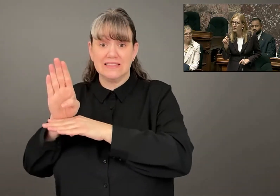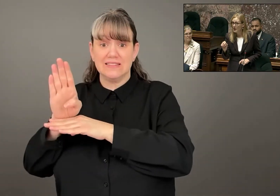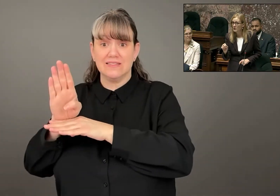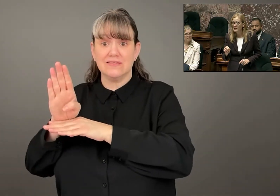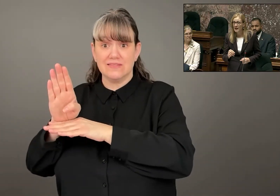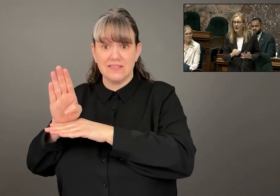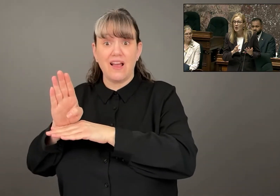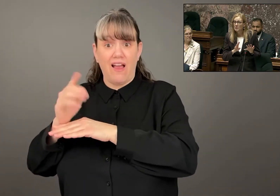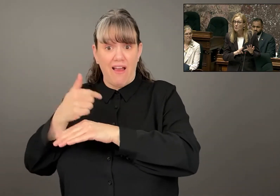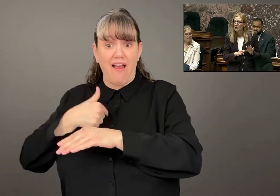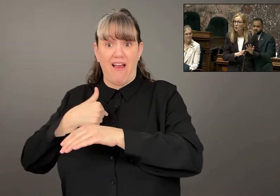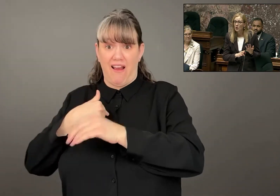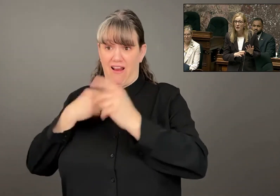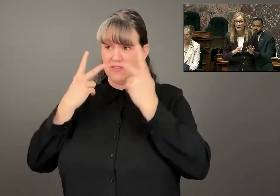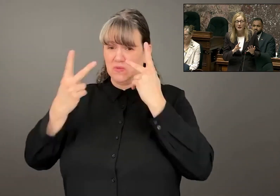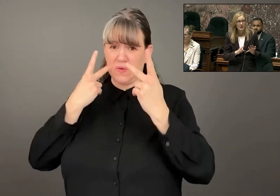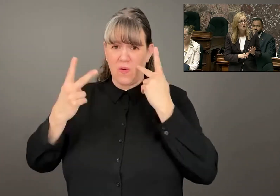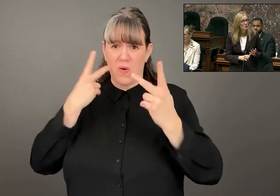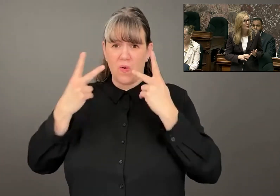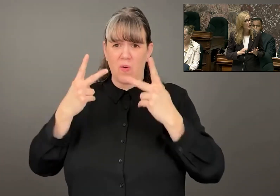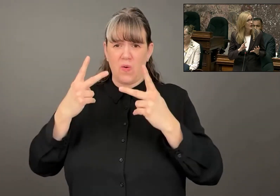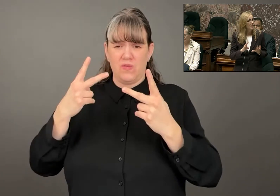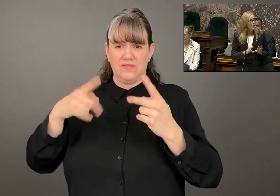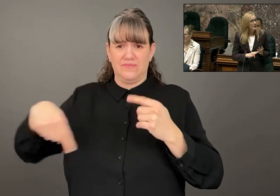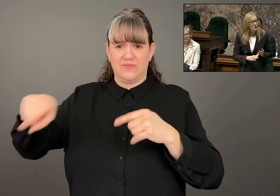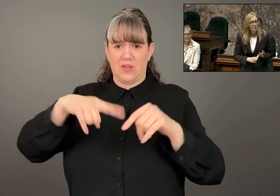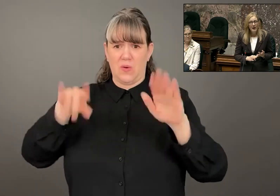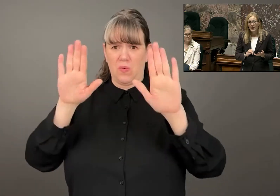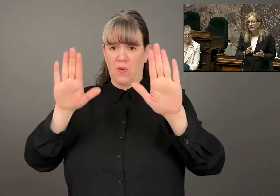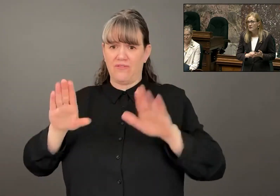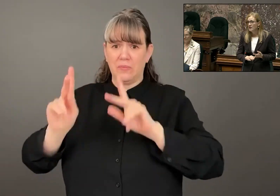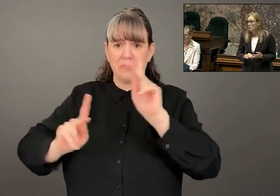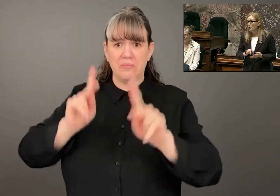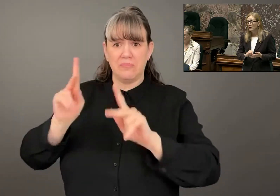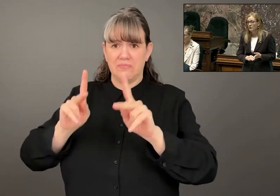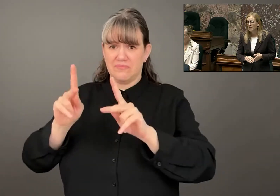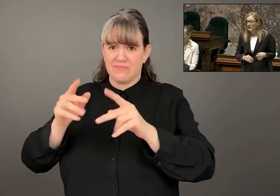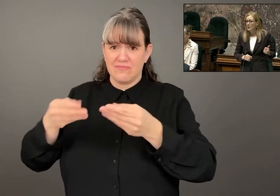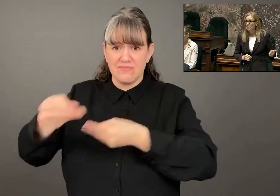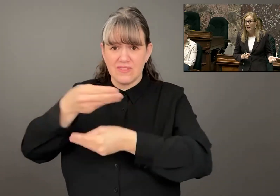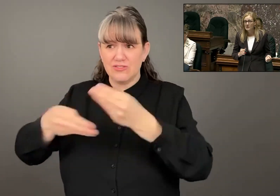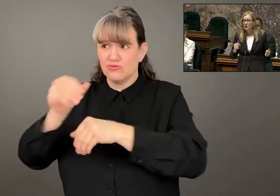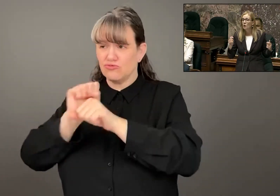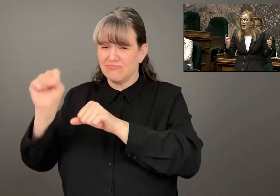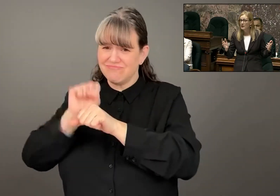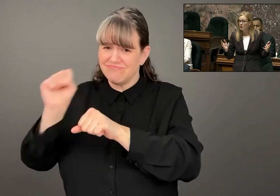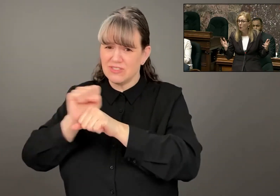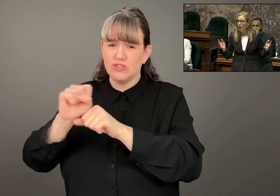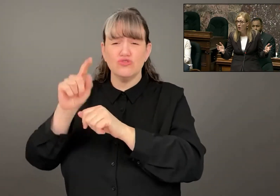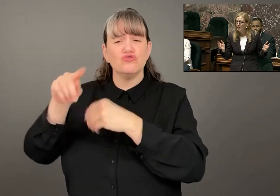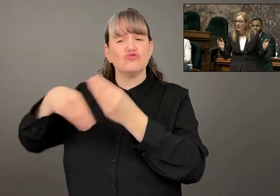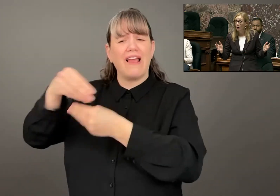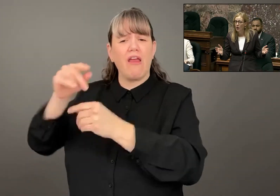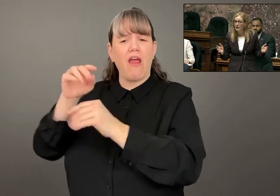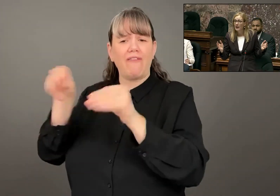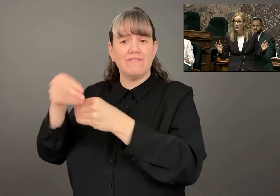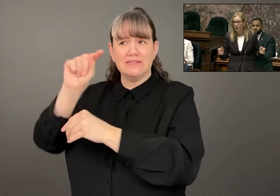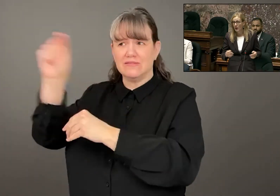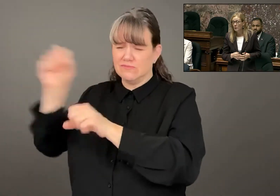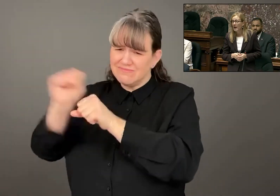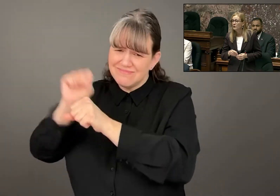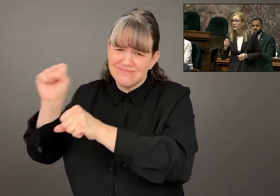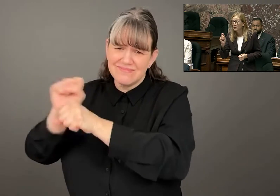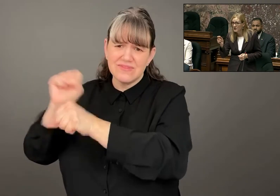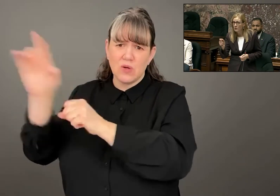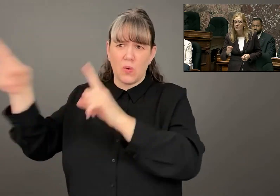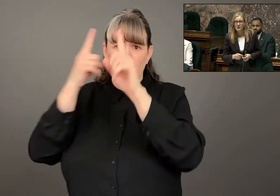for us every day. People are working in Korea, in Japan, in Singapore, in Vietnam, in Mexico. I could go on and on and